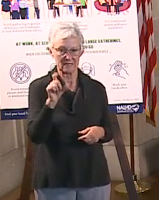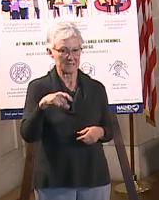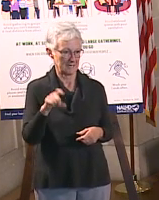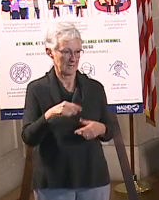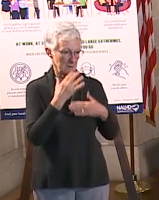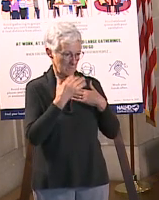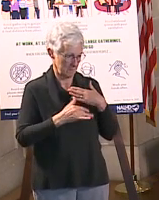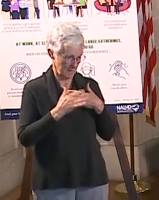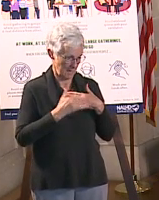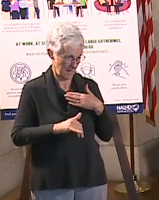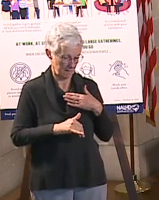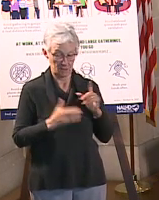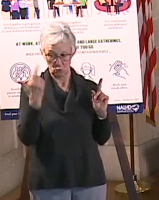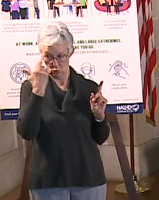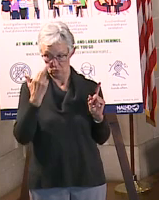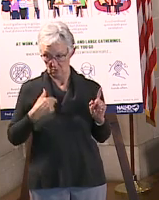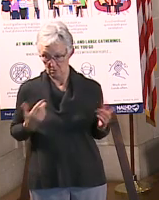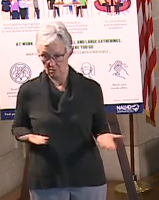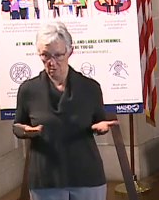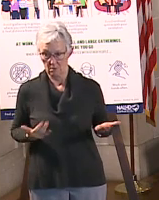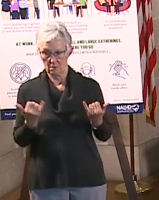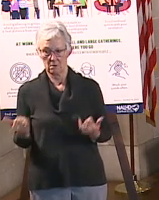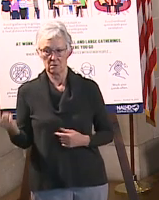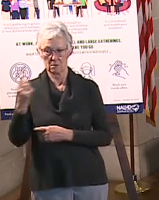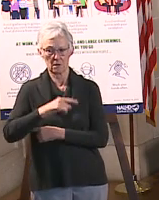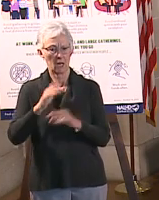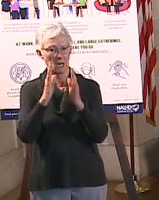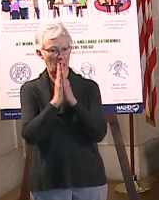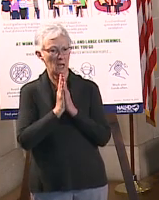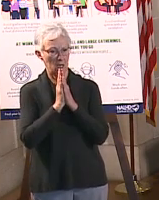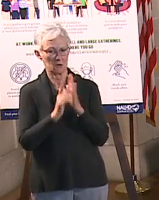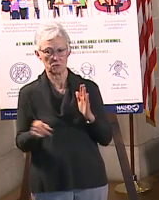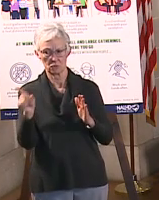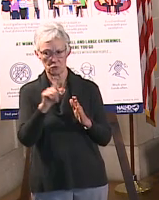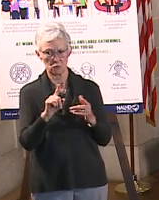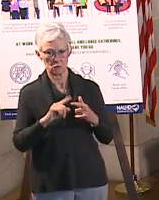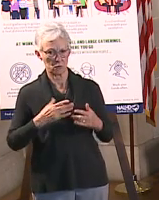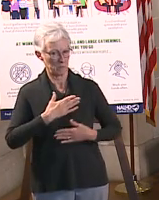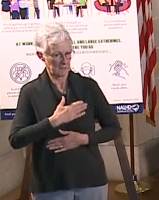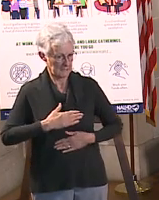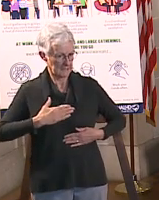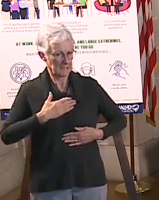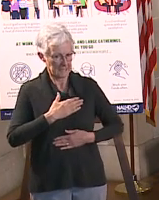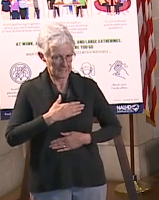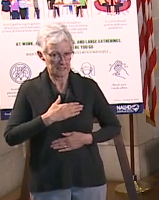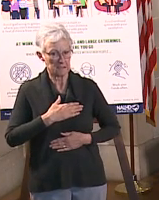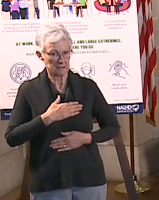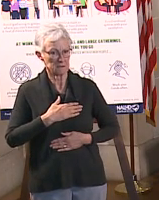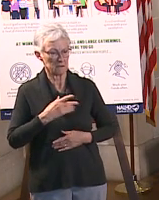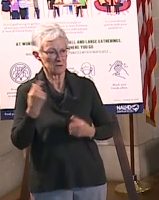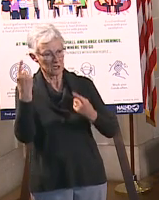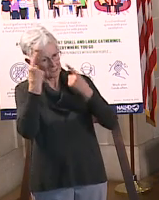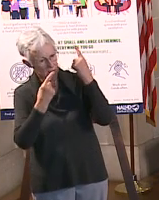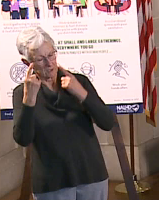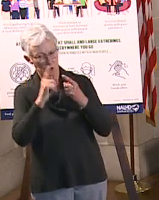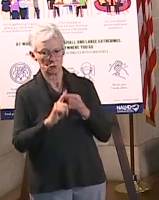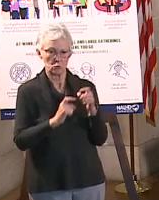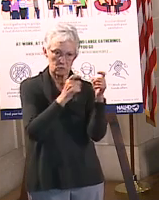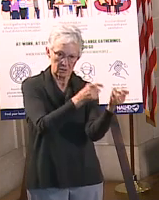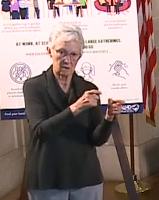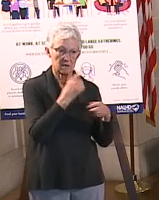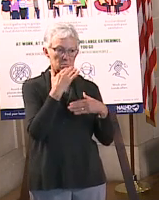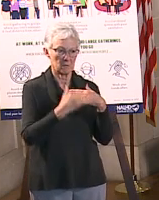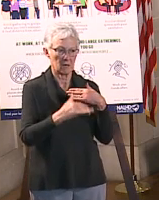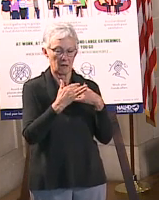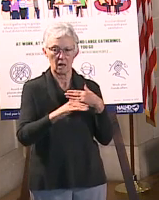Nebraskans to step up and do more and help us with blood donations and sponsoring blood drives so that we can make sure we